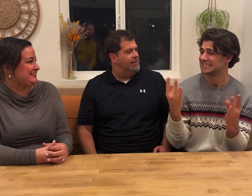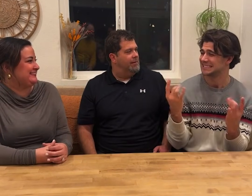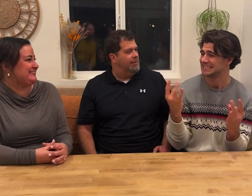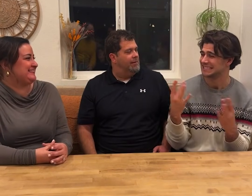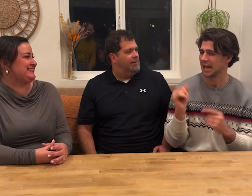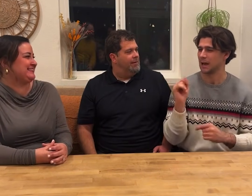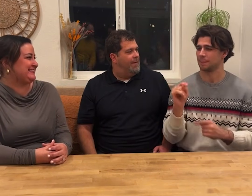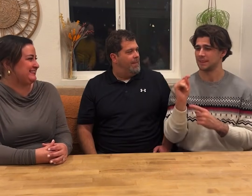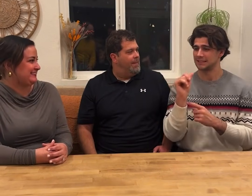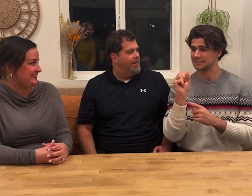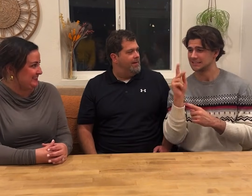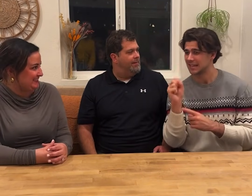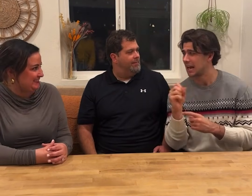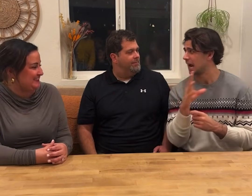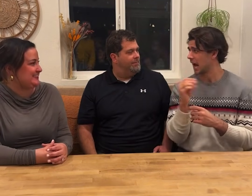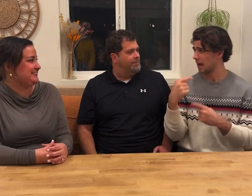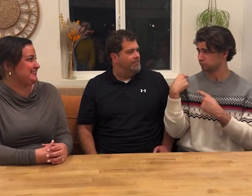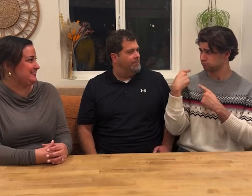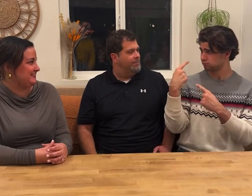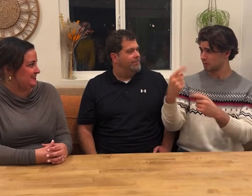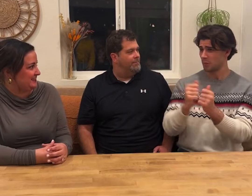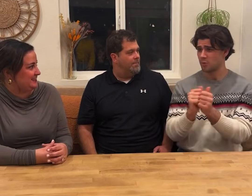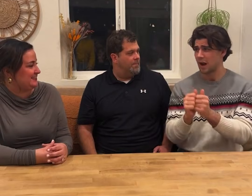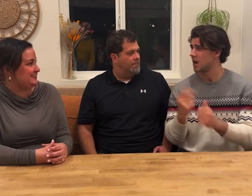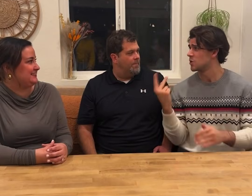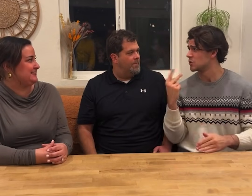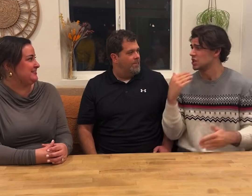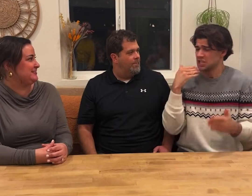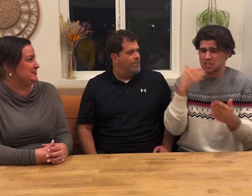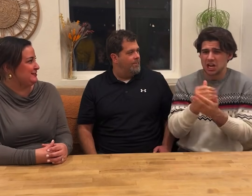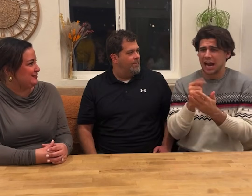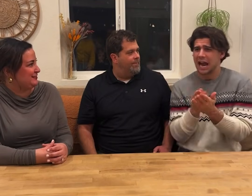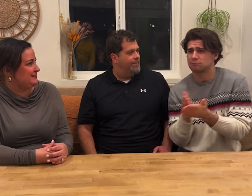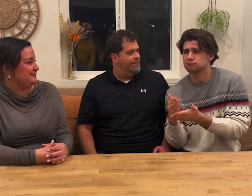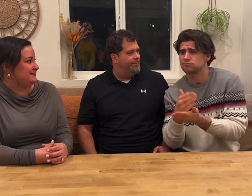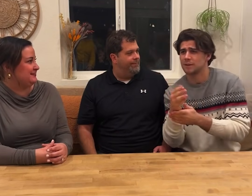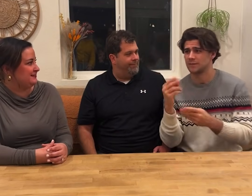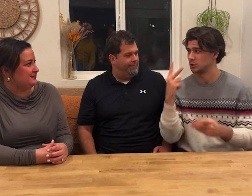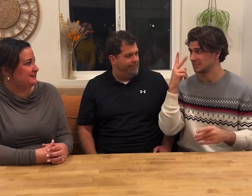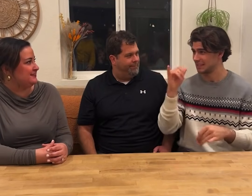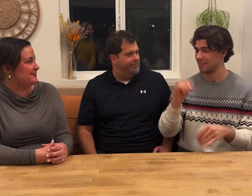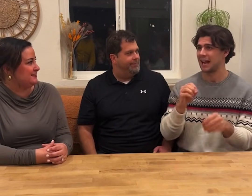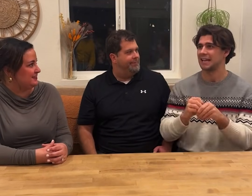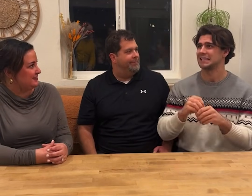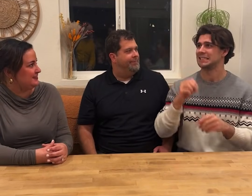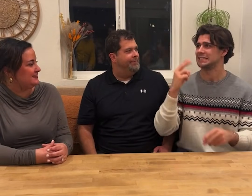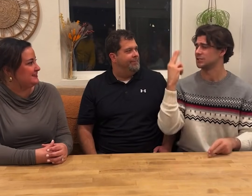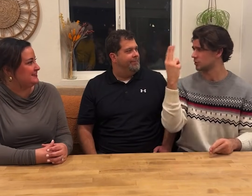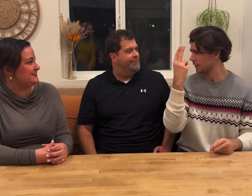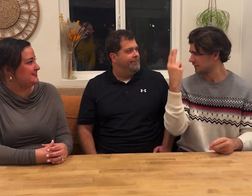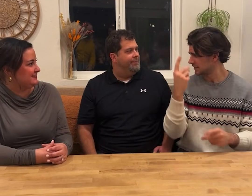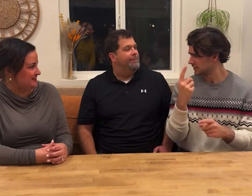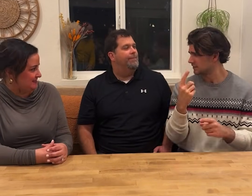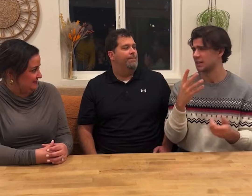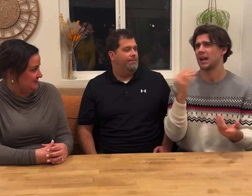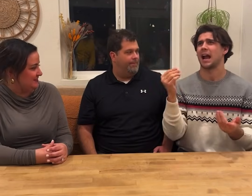because we feel like we've been so good at all those tasks, and during the race, we're really good at navigating. You could see